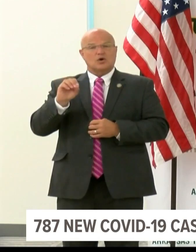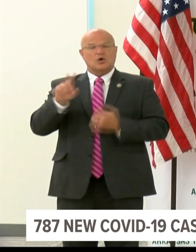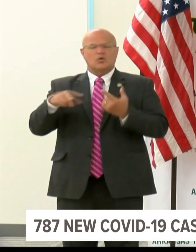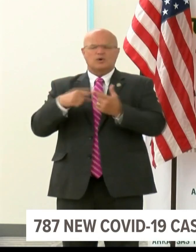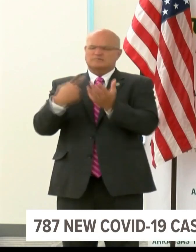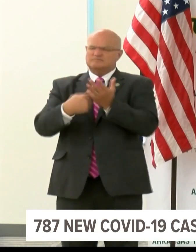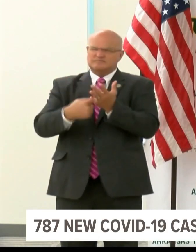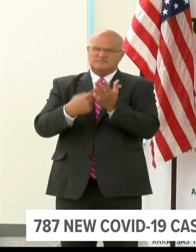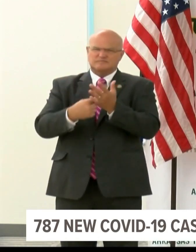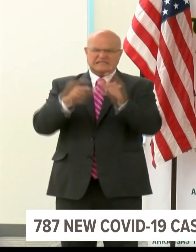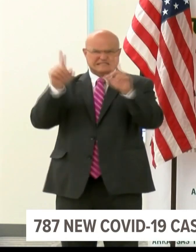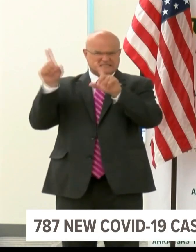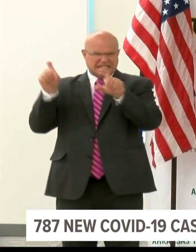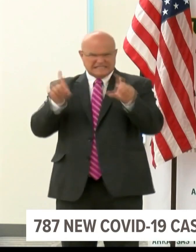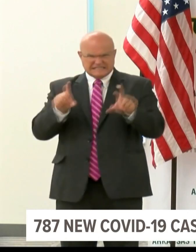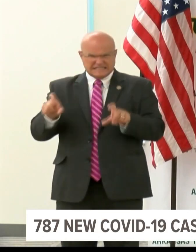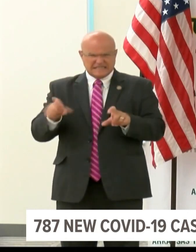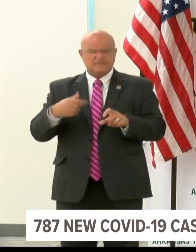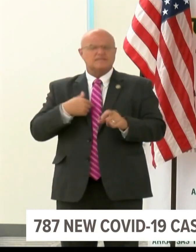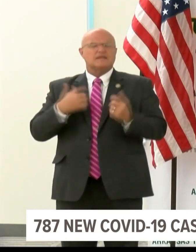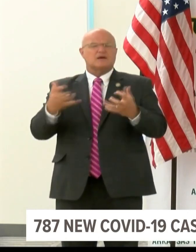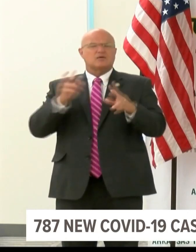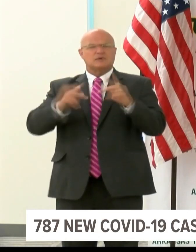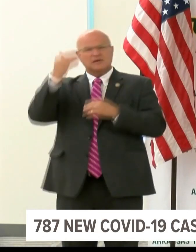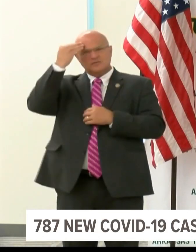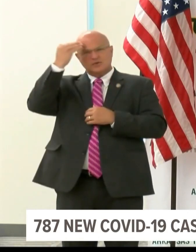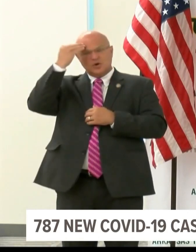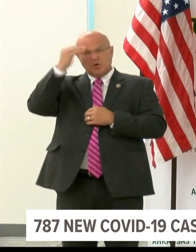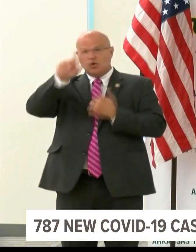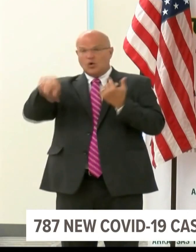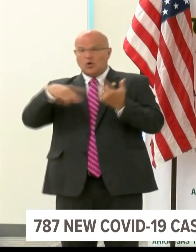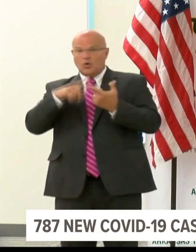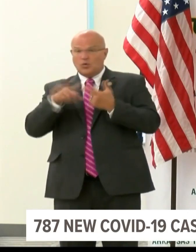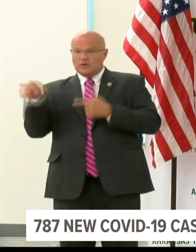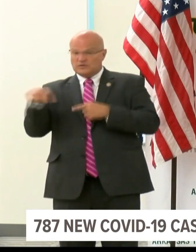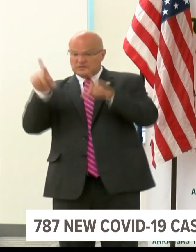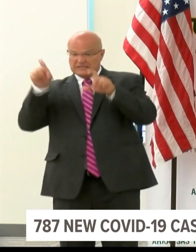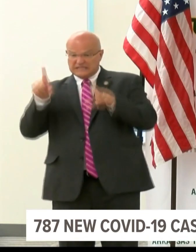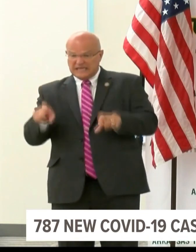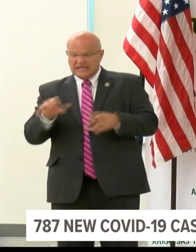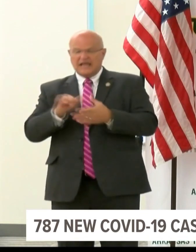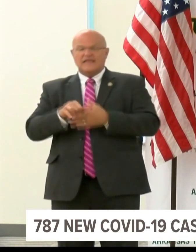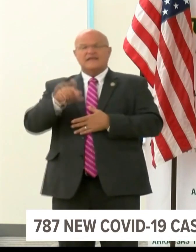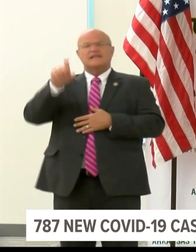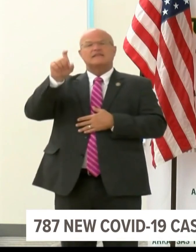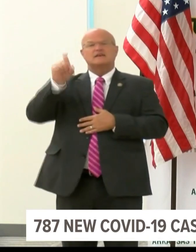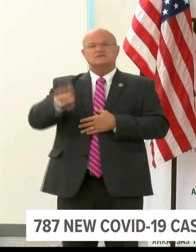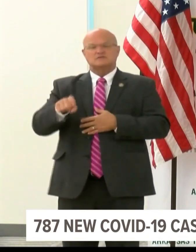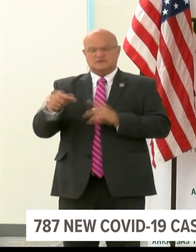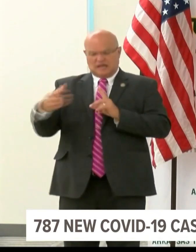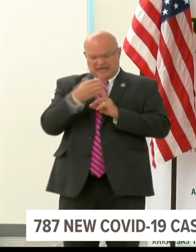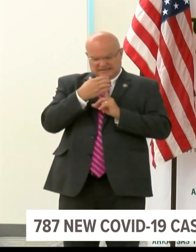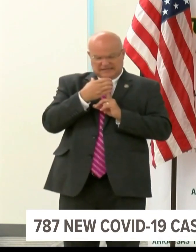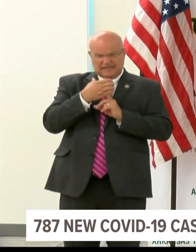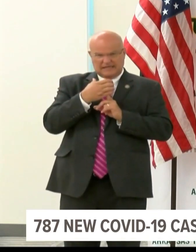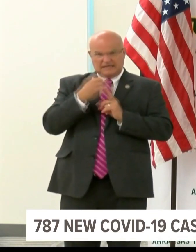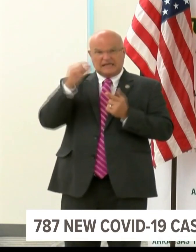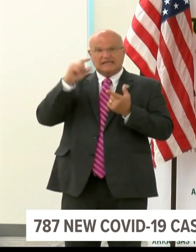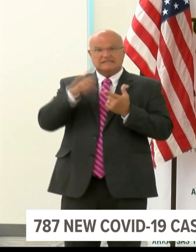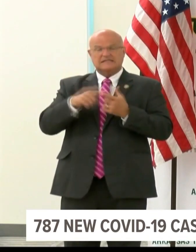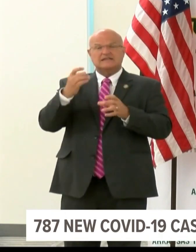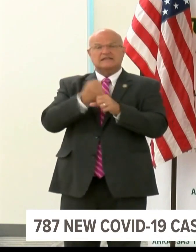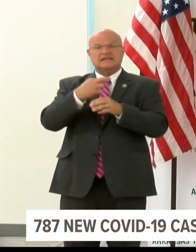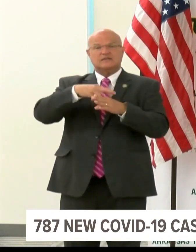we talk about testing, I want people to know when they get tested that they should isolate themselves until they